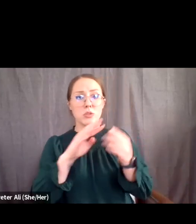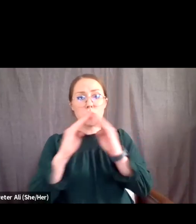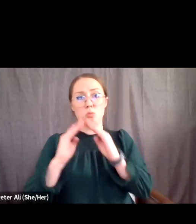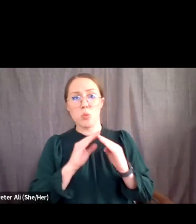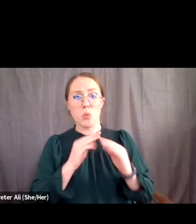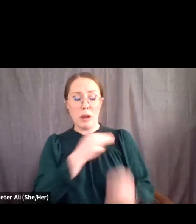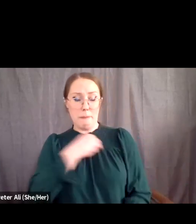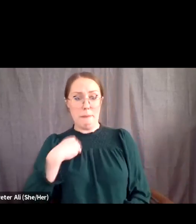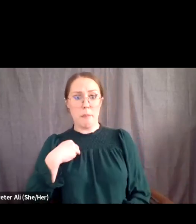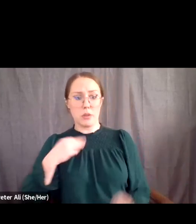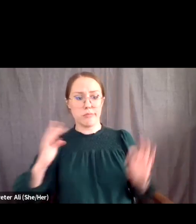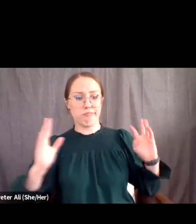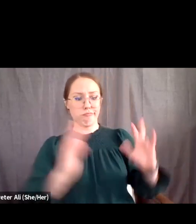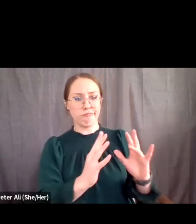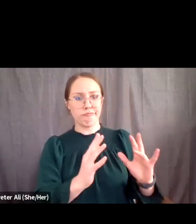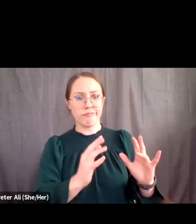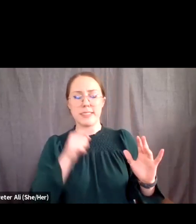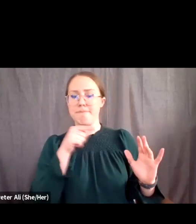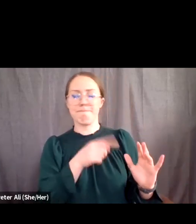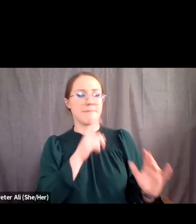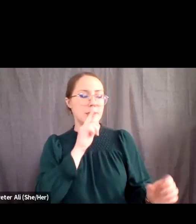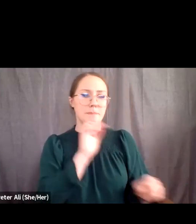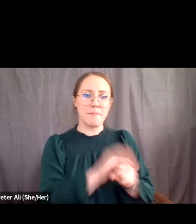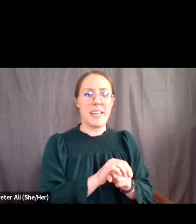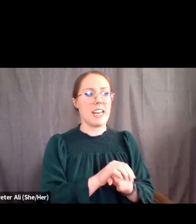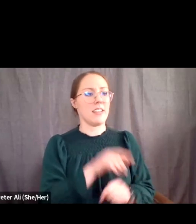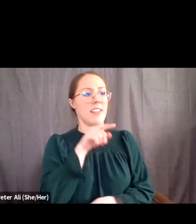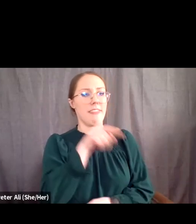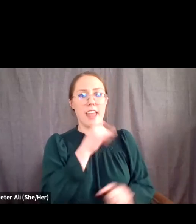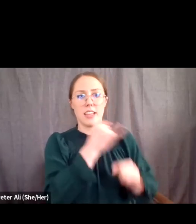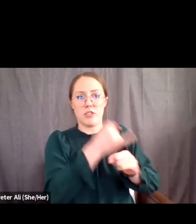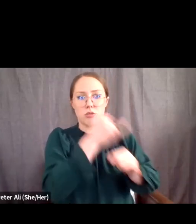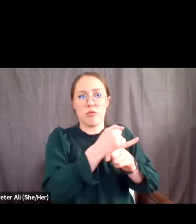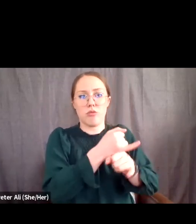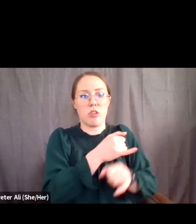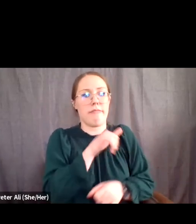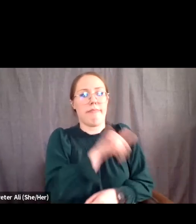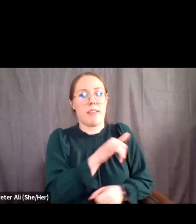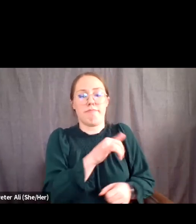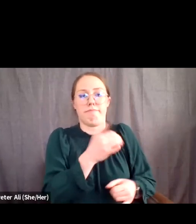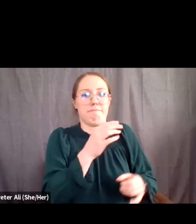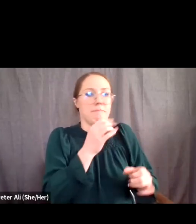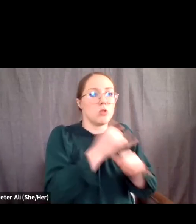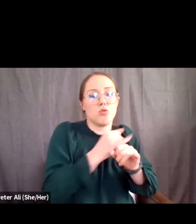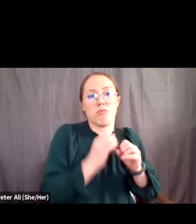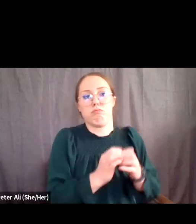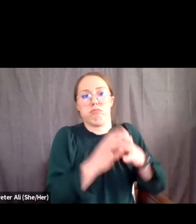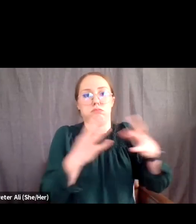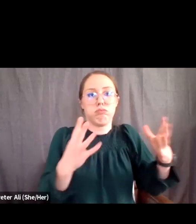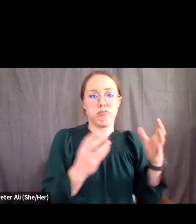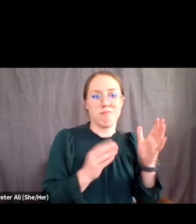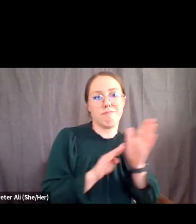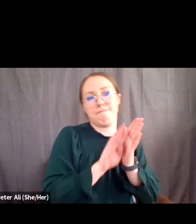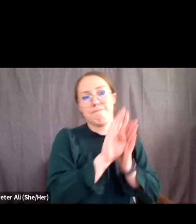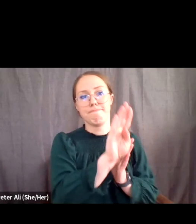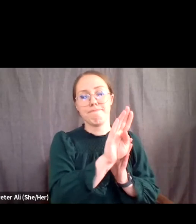and intentionally committed to that survival and that thrivability. I believe that we can ensure the fundamental right to art